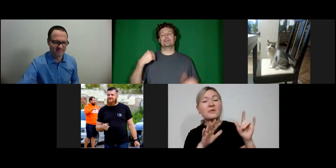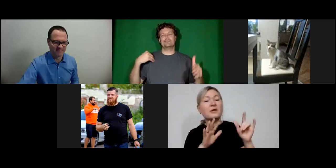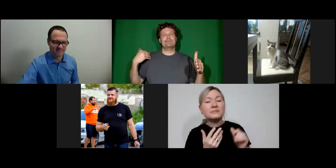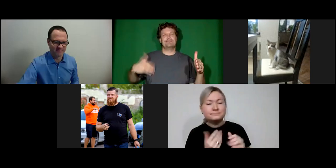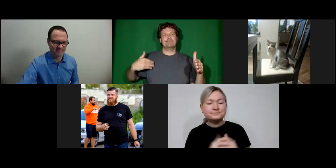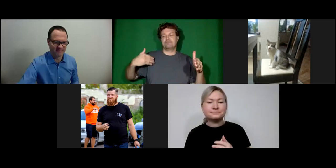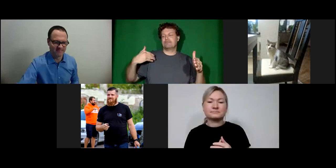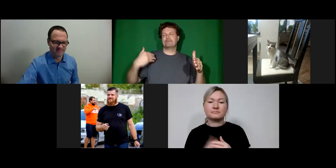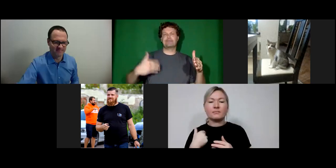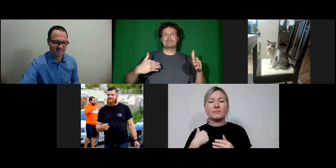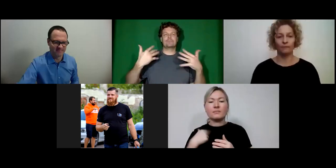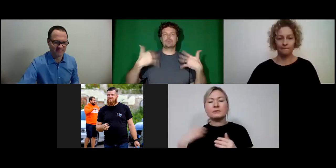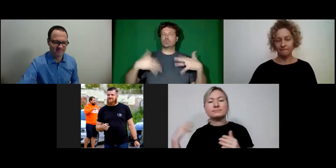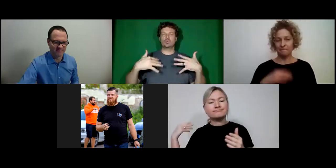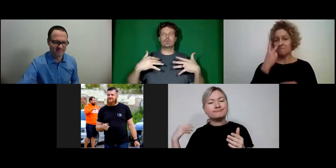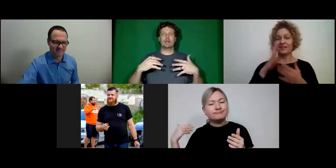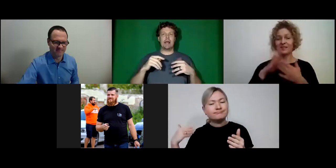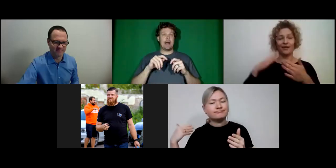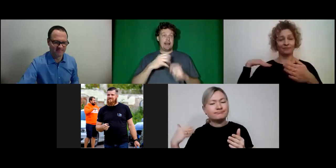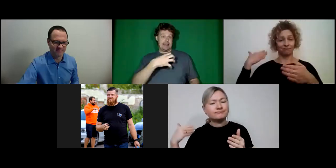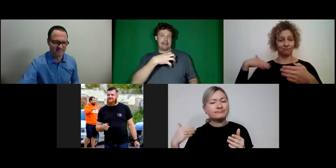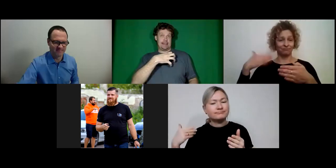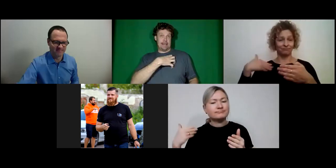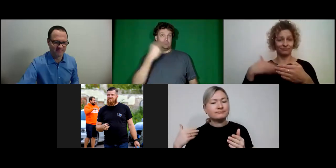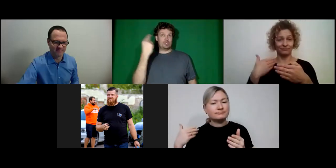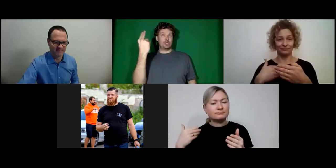So in this photo, you see me doing the I love you sign.